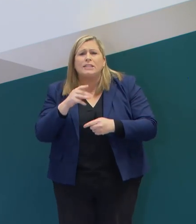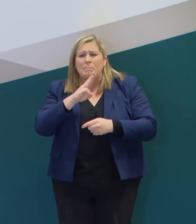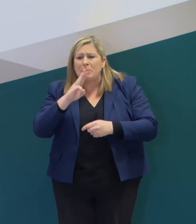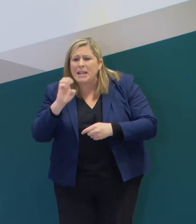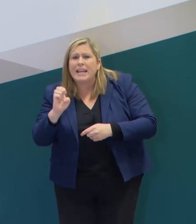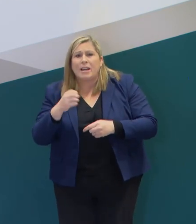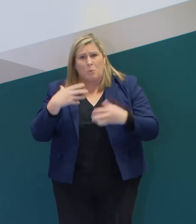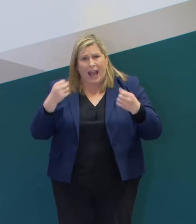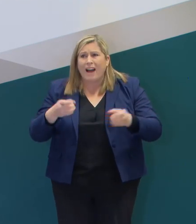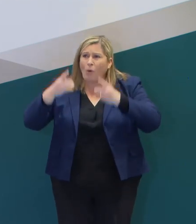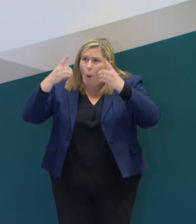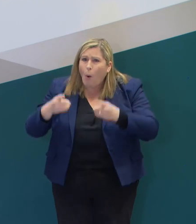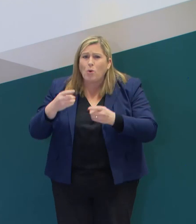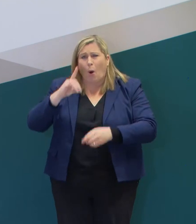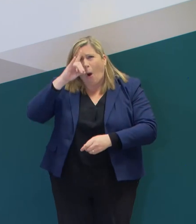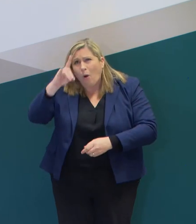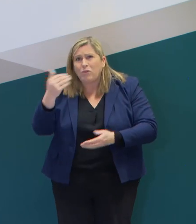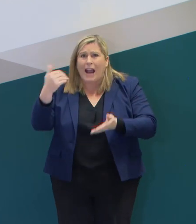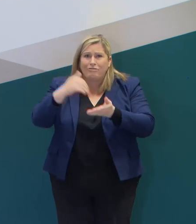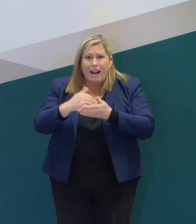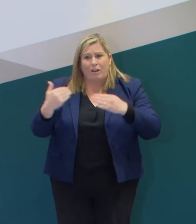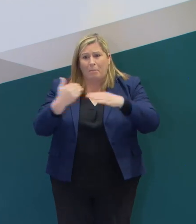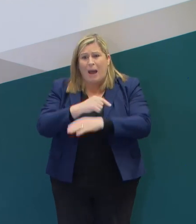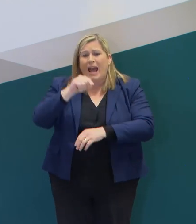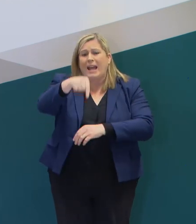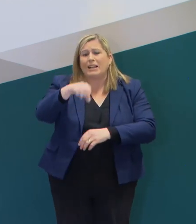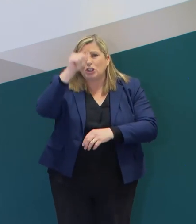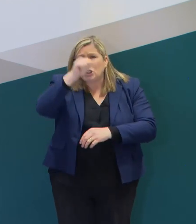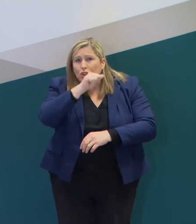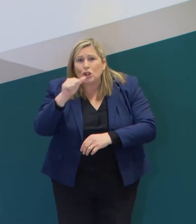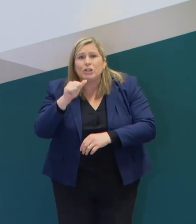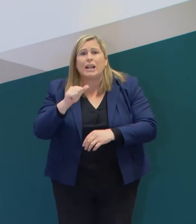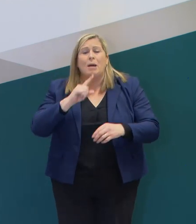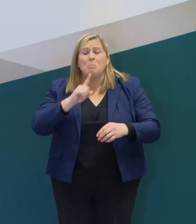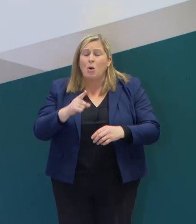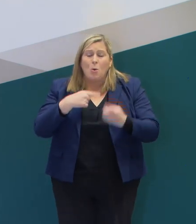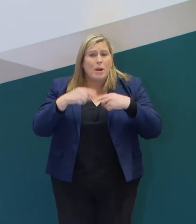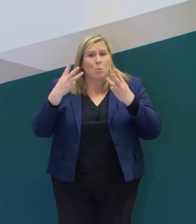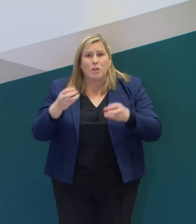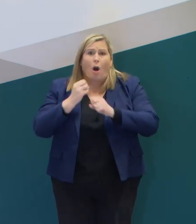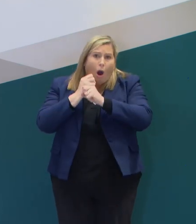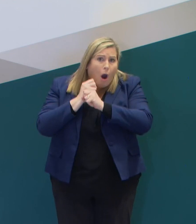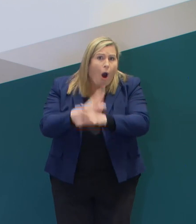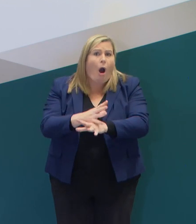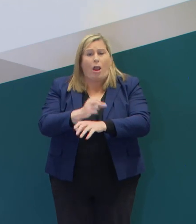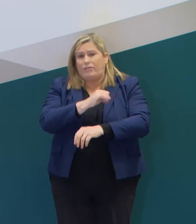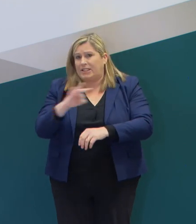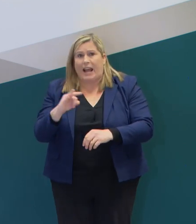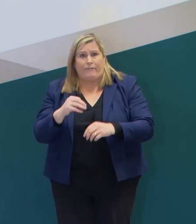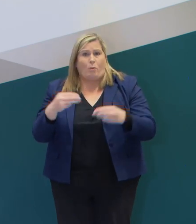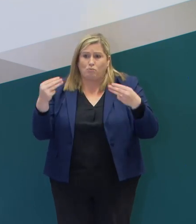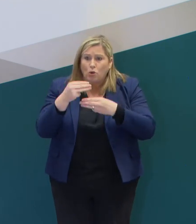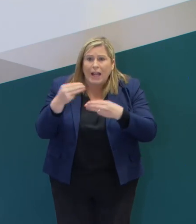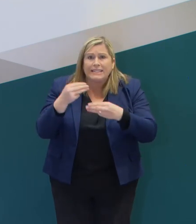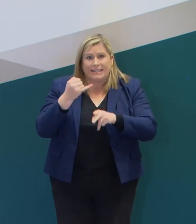coming from China beginning next Sunday, hopefully. In the meantime, we want all our staff to be protected in the right circumstances when